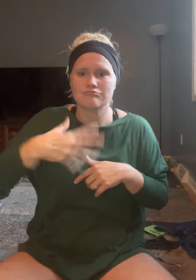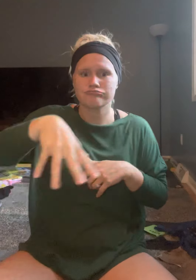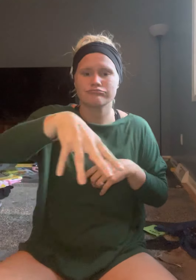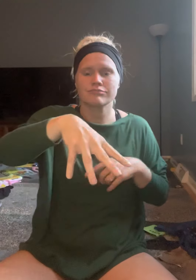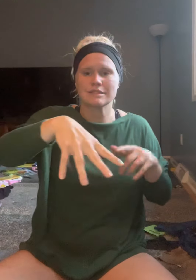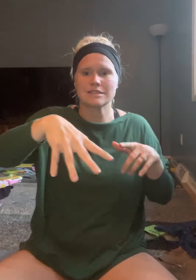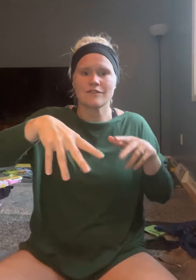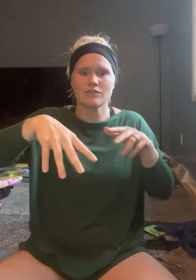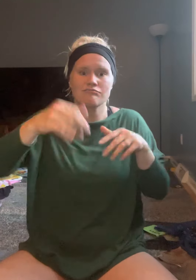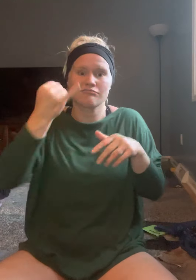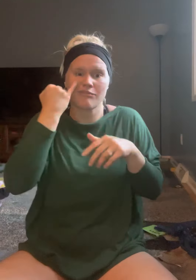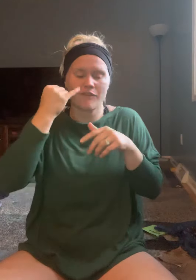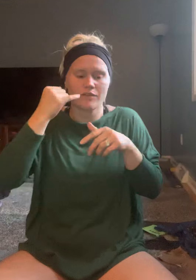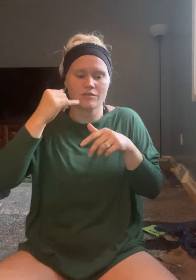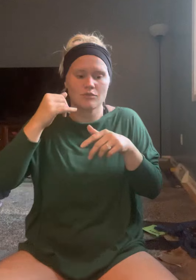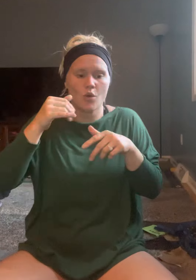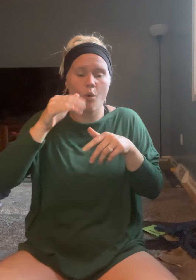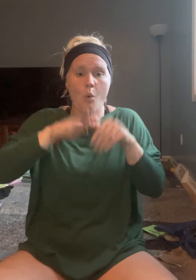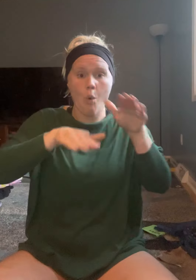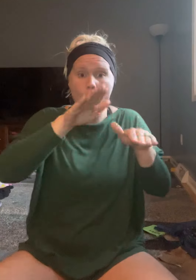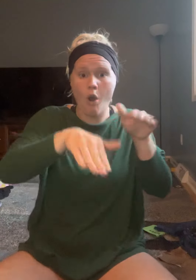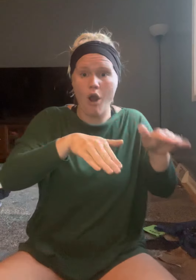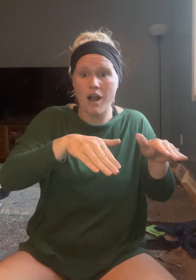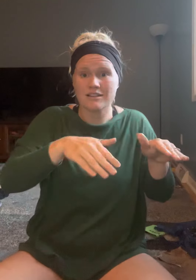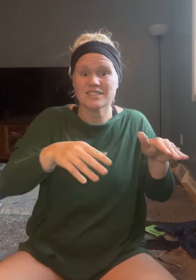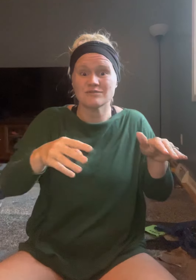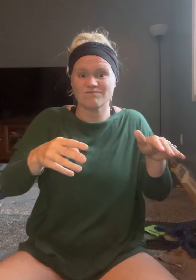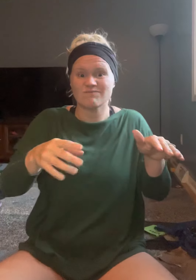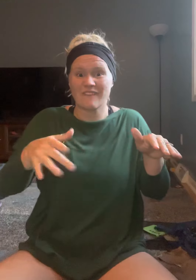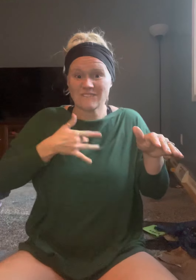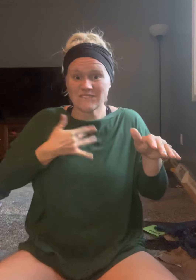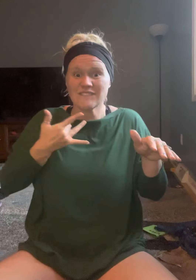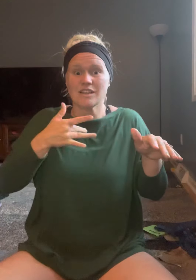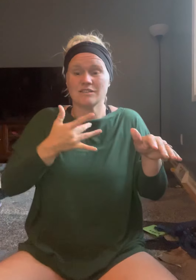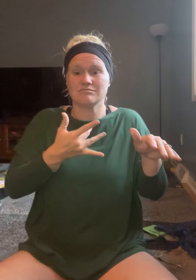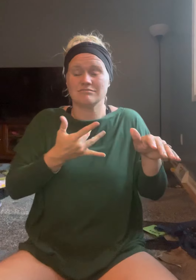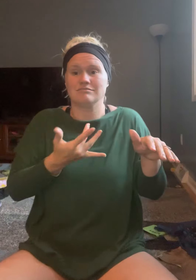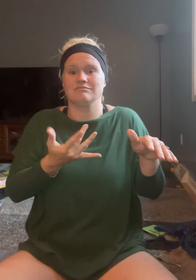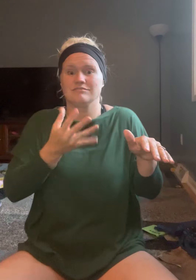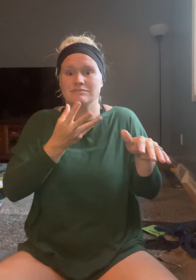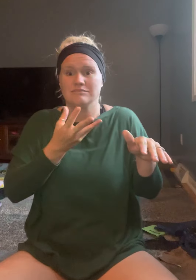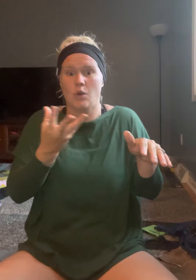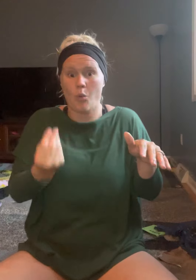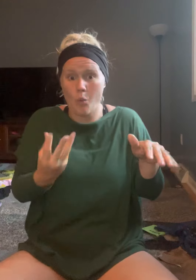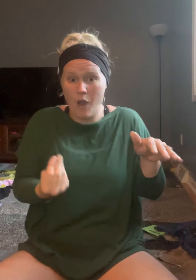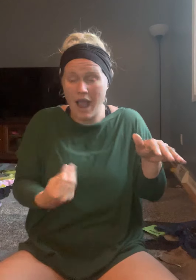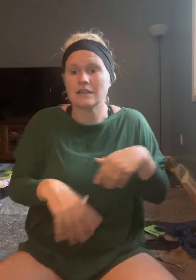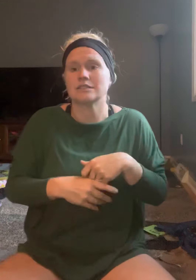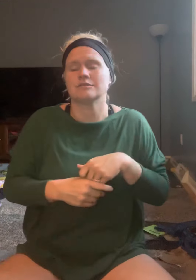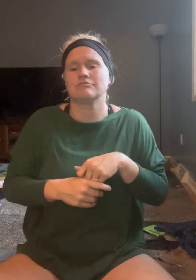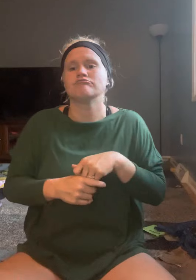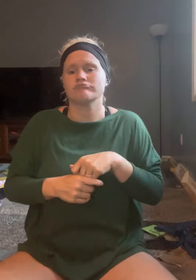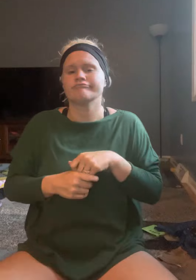out of the atmosphere that has collected on the grass. That's one example. Another example of condensation. I'm sure you've all experienced this one.